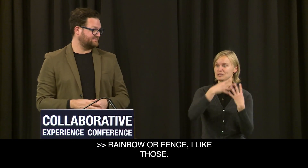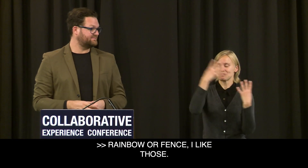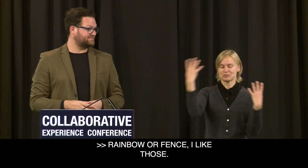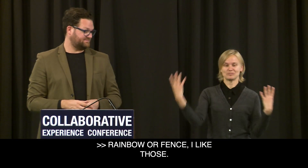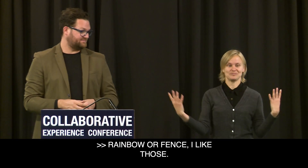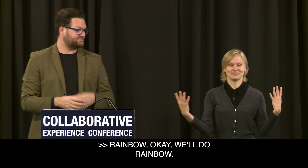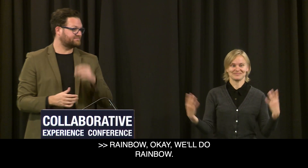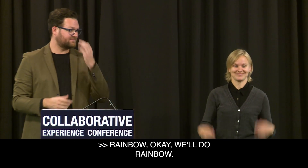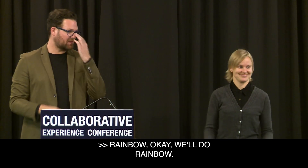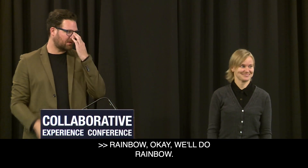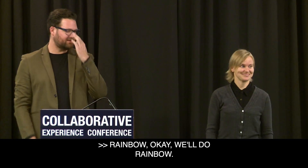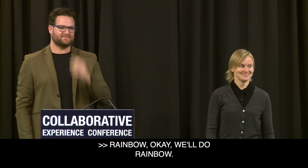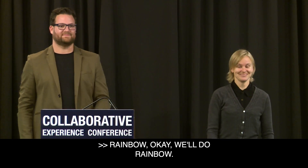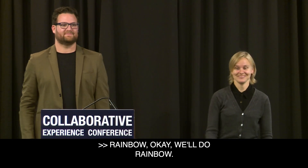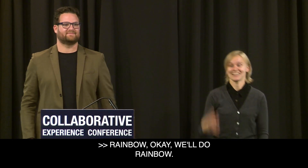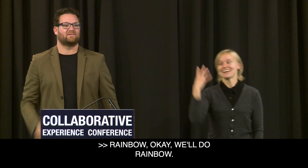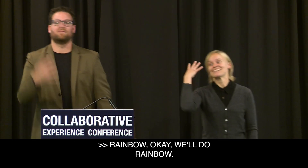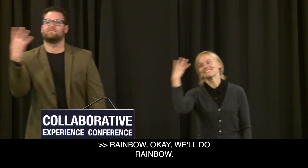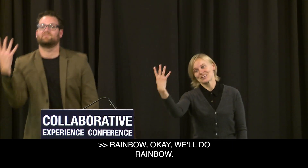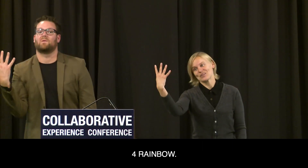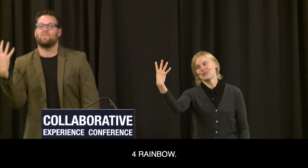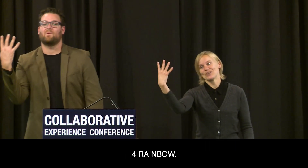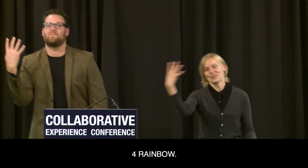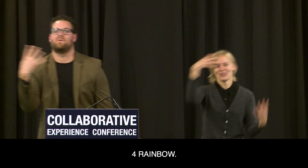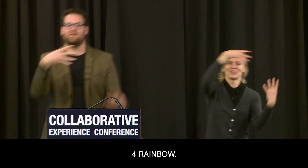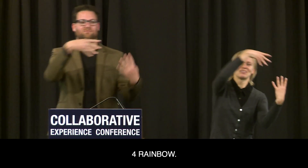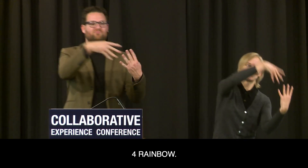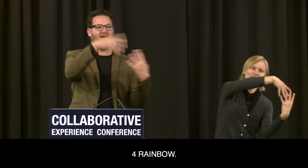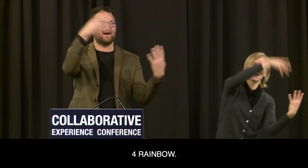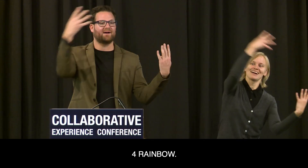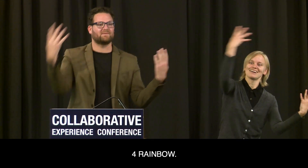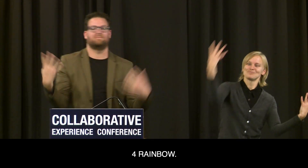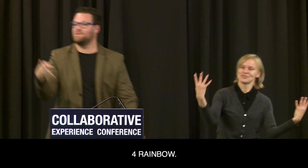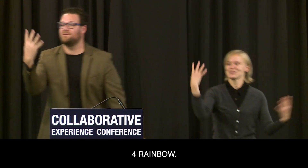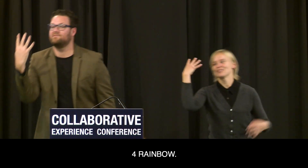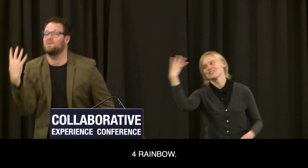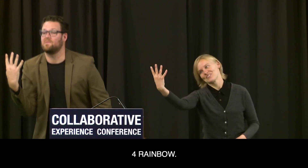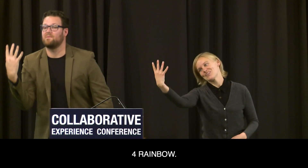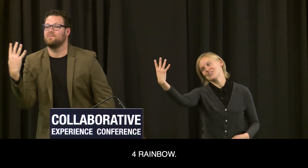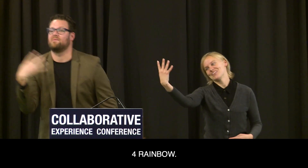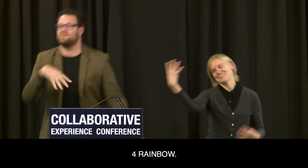Those. Rainbow. Okay, we'll do rainbow. 4, rainbow.